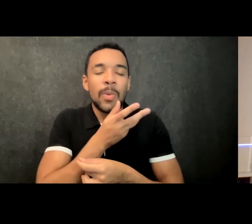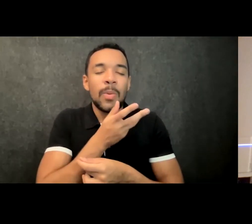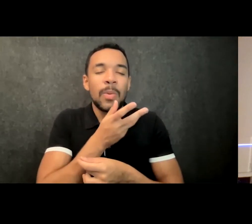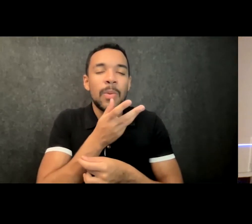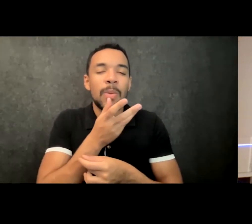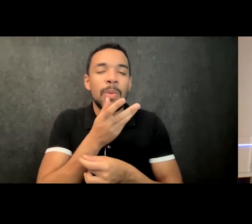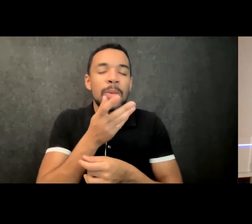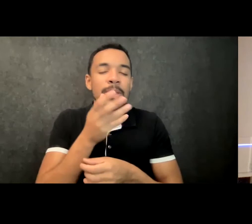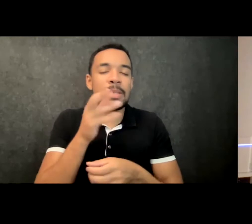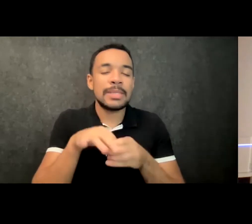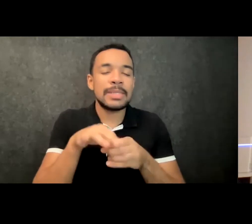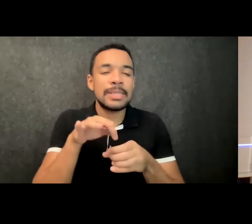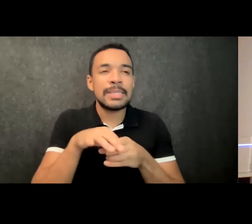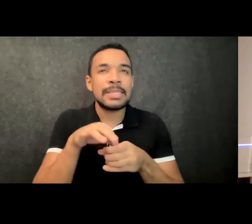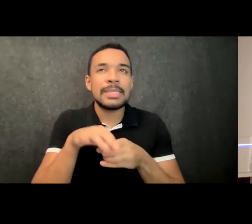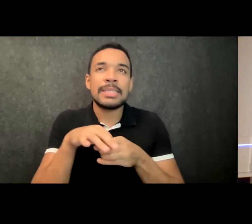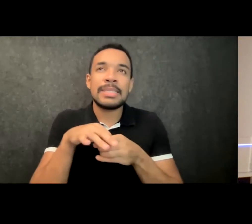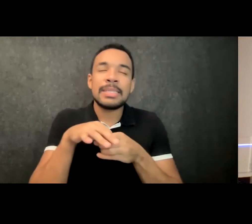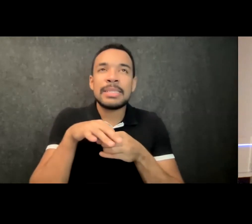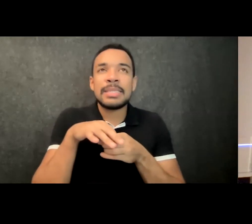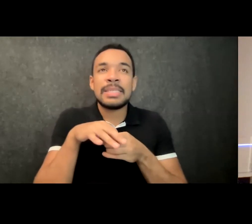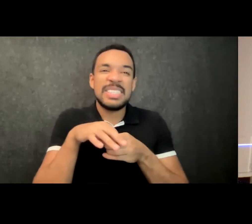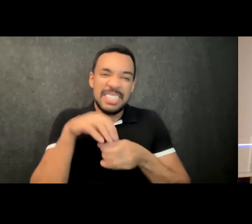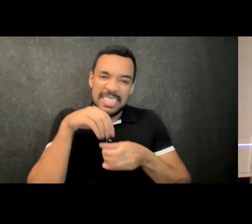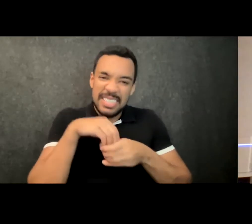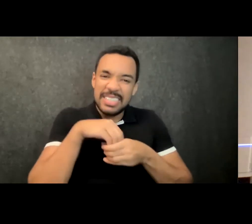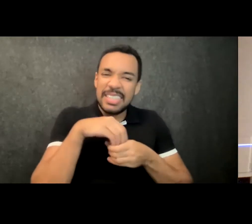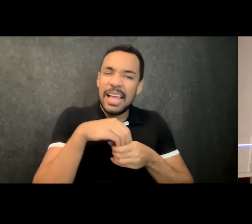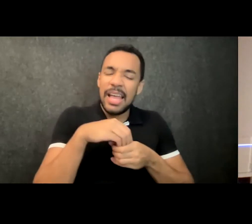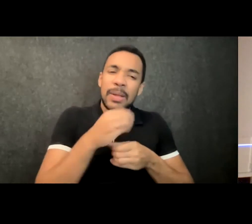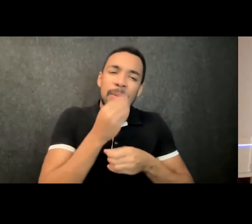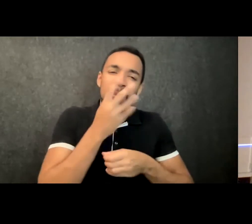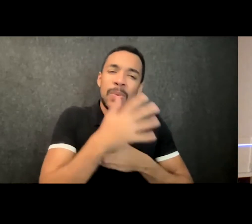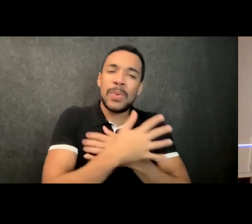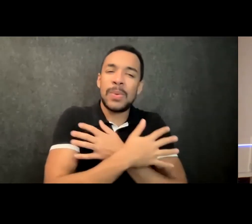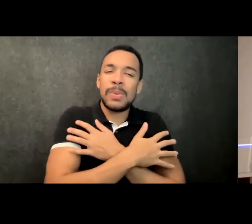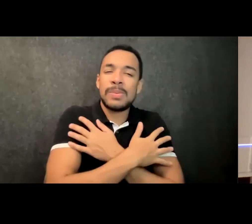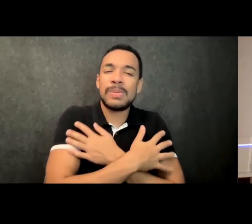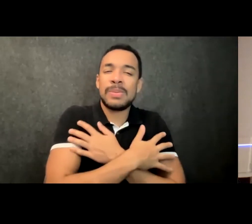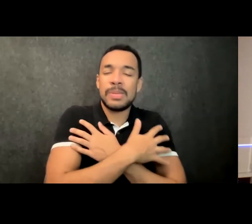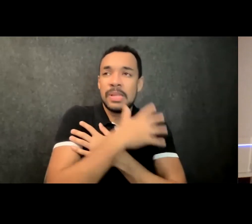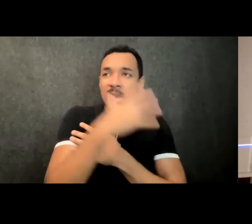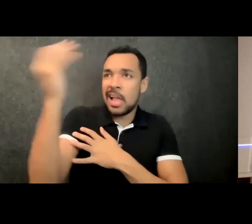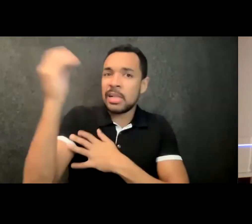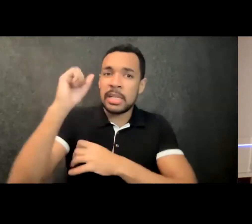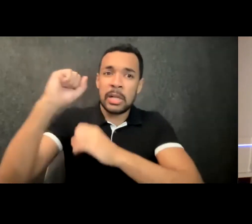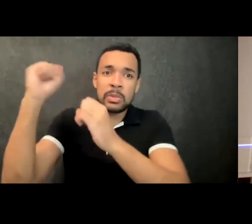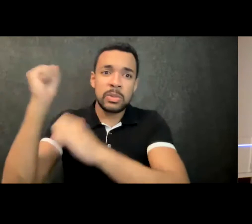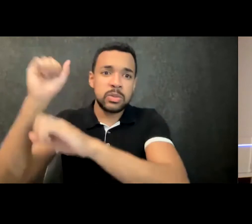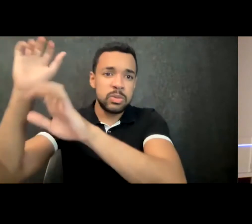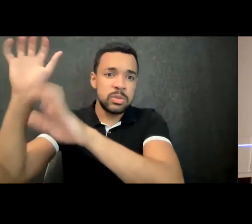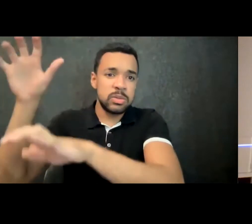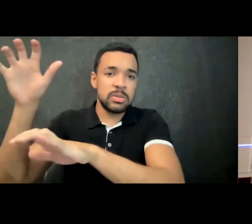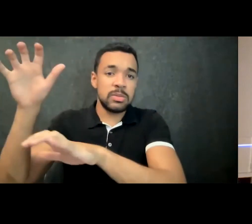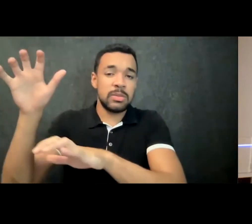inside, watching rain outside. Further evidence of my unnatural and obscene coldness.